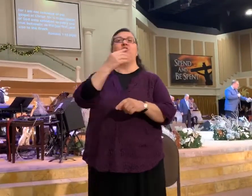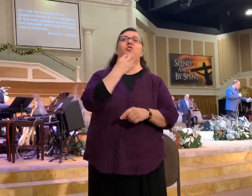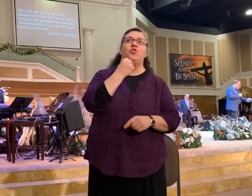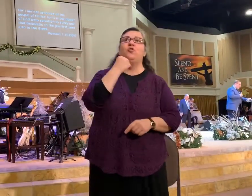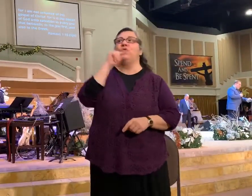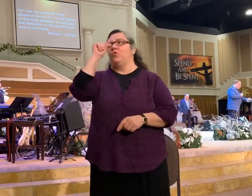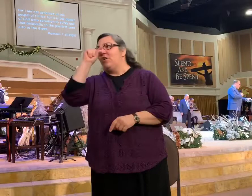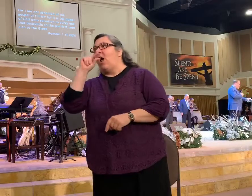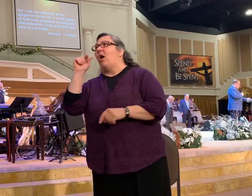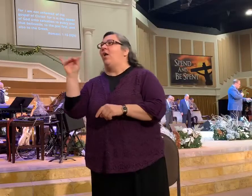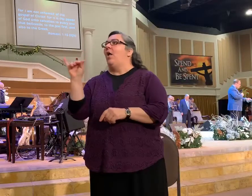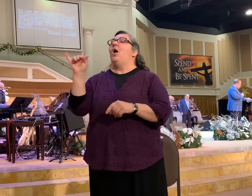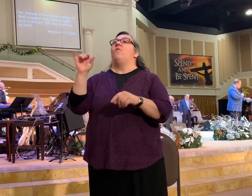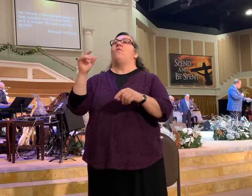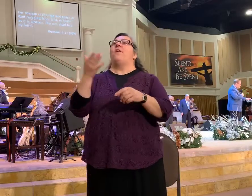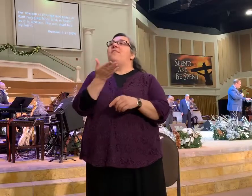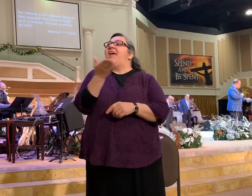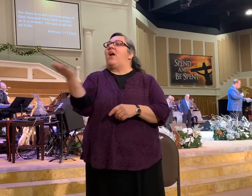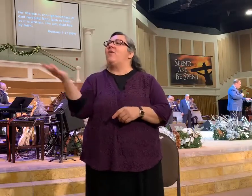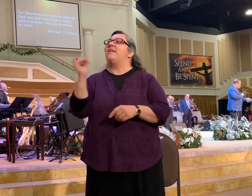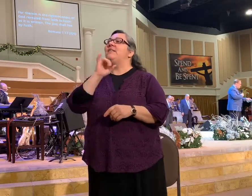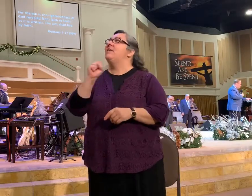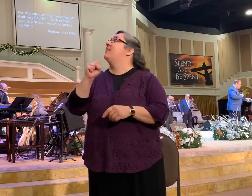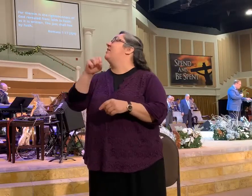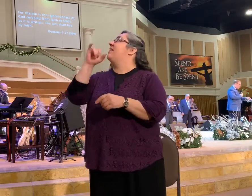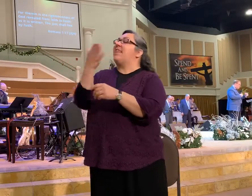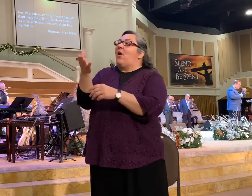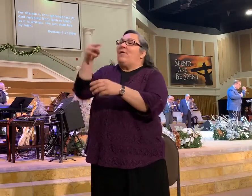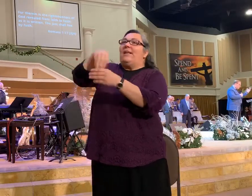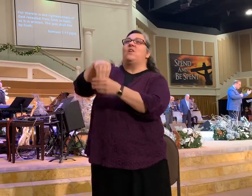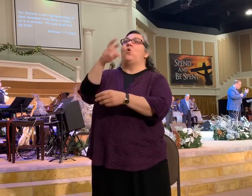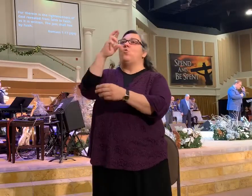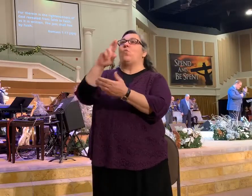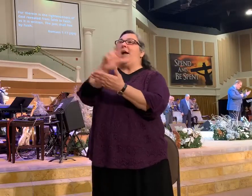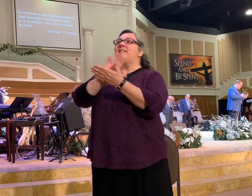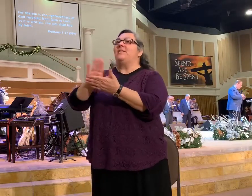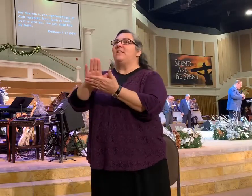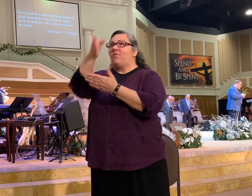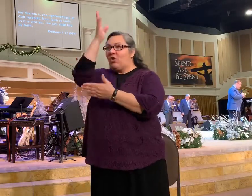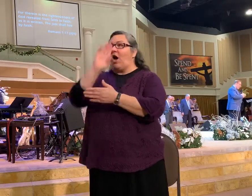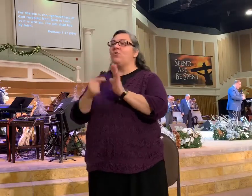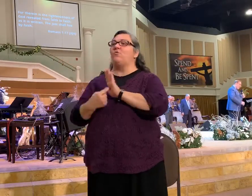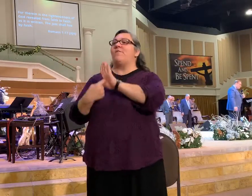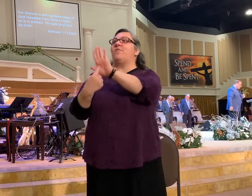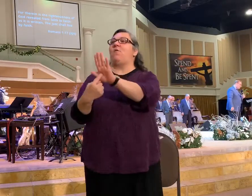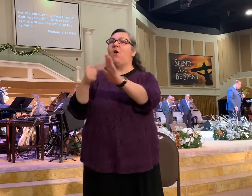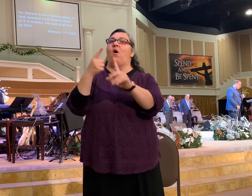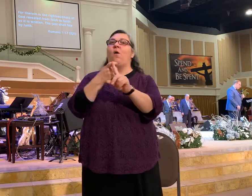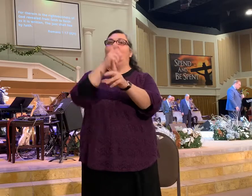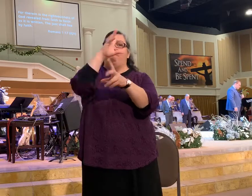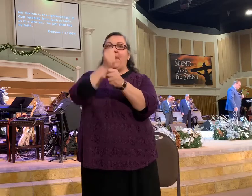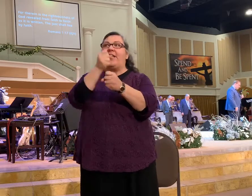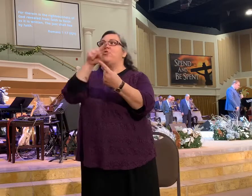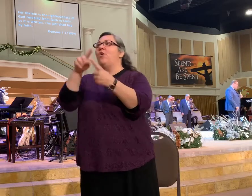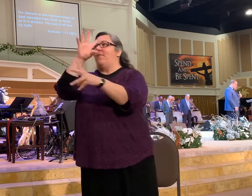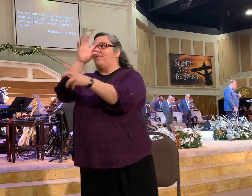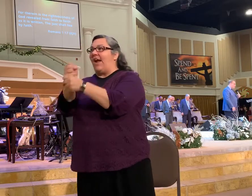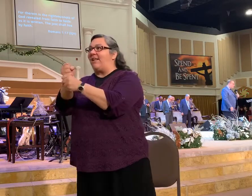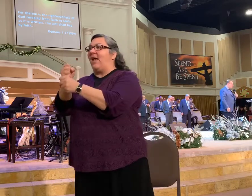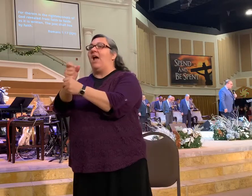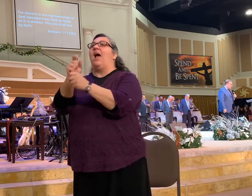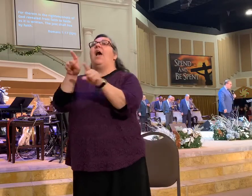alike. For therein is the righteousness of God revealed from faith to faith. As it is written, the